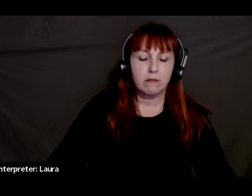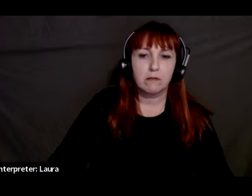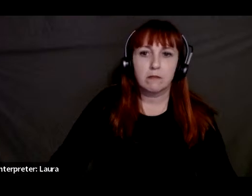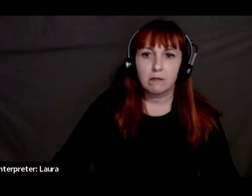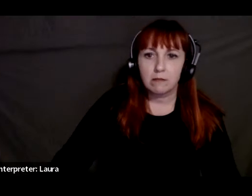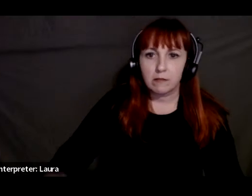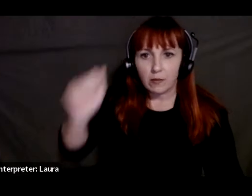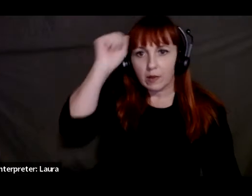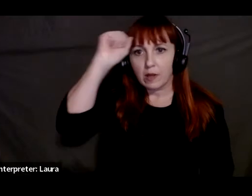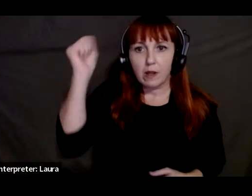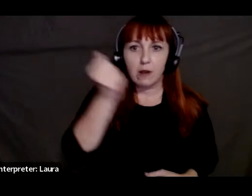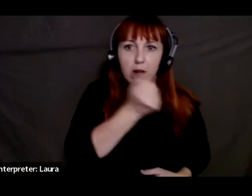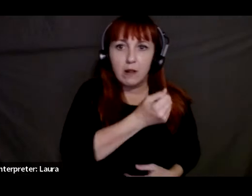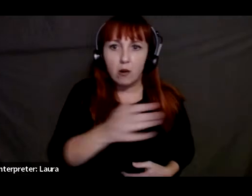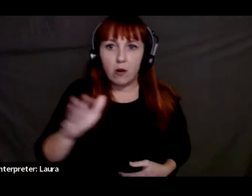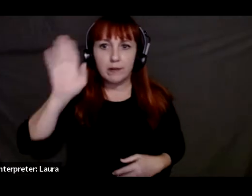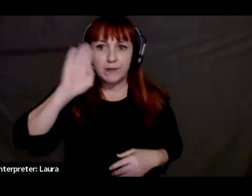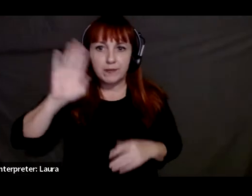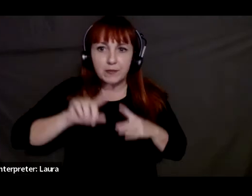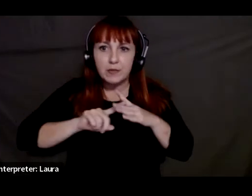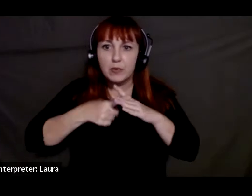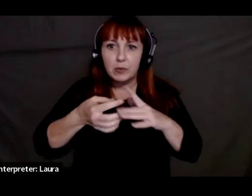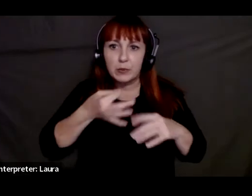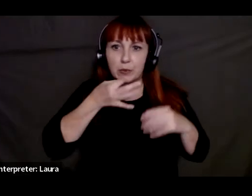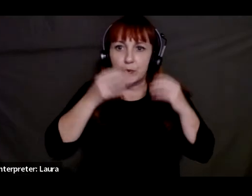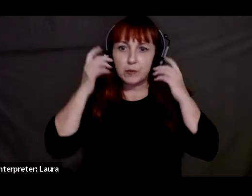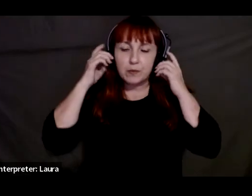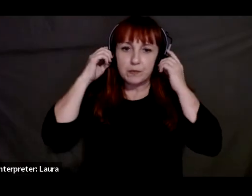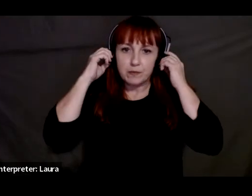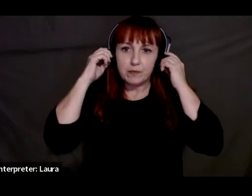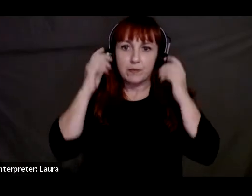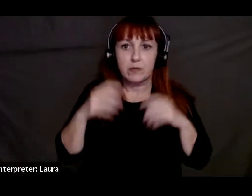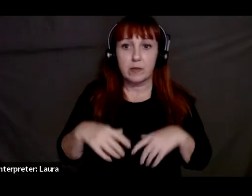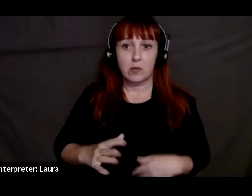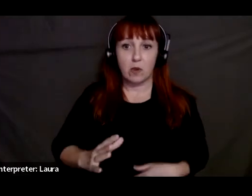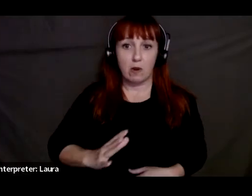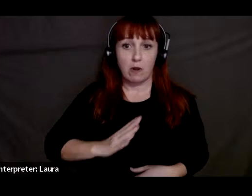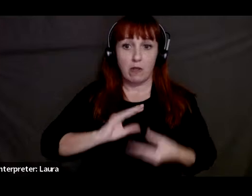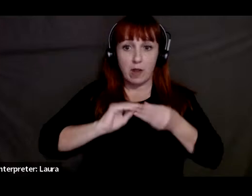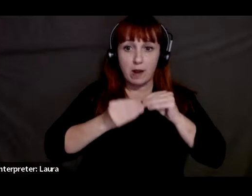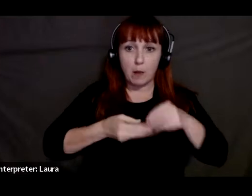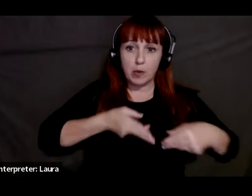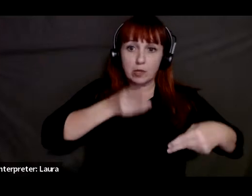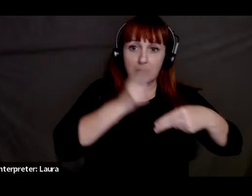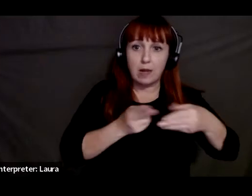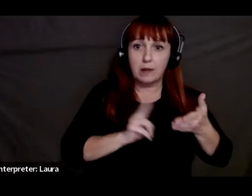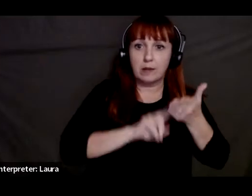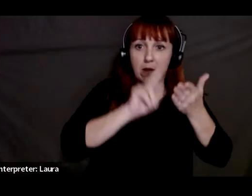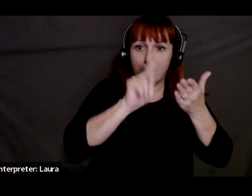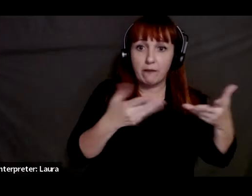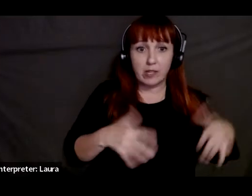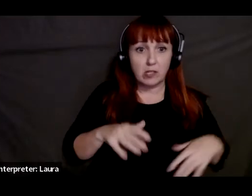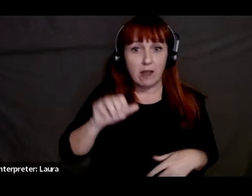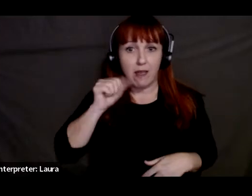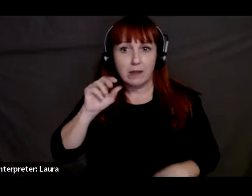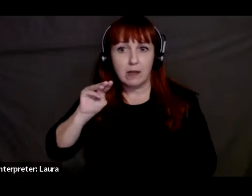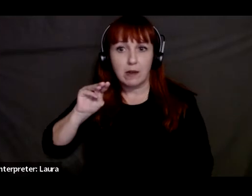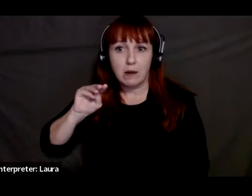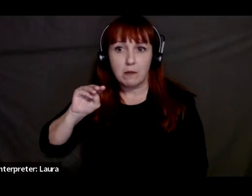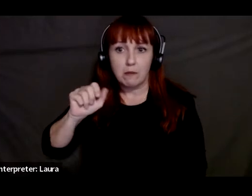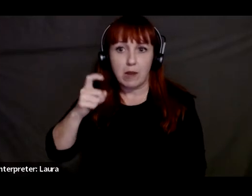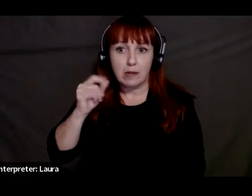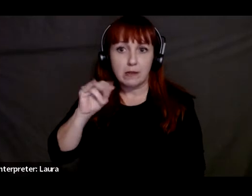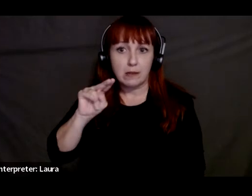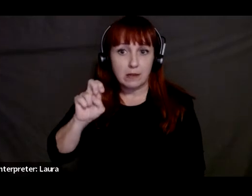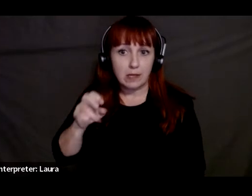Okay. Aloha, everybody. We're going to get started. So I think we're done with the formal numbers. So if there's any, and I know Auntie Maxine wants to testify.